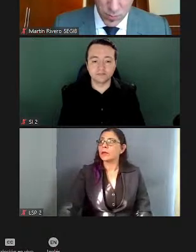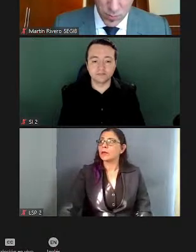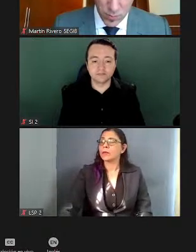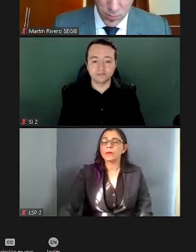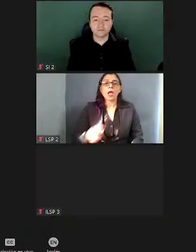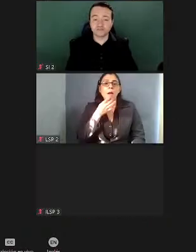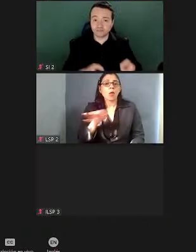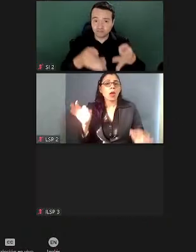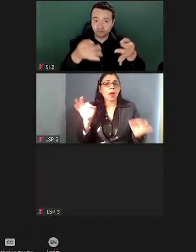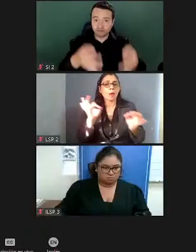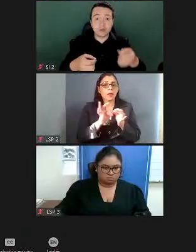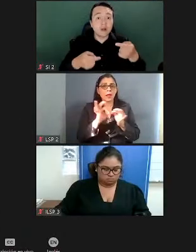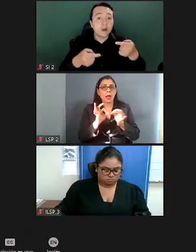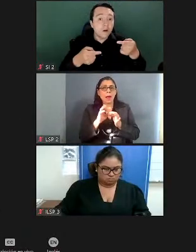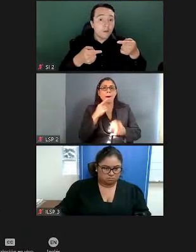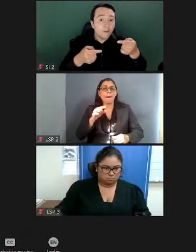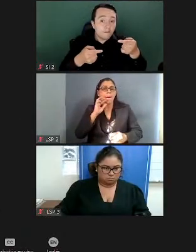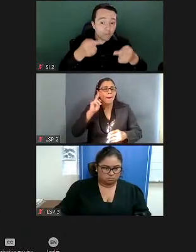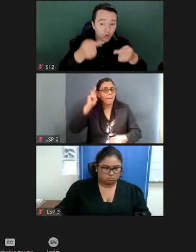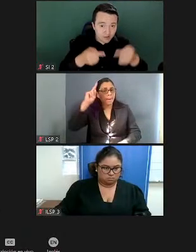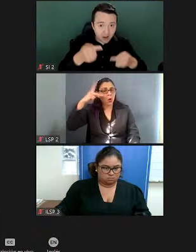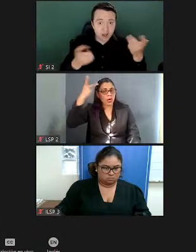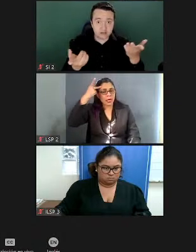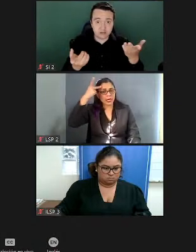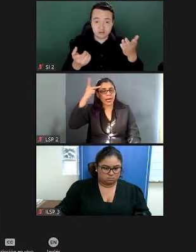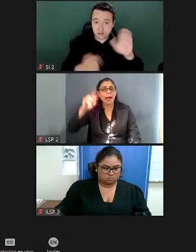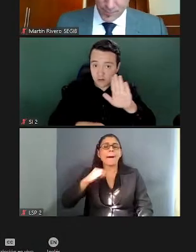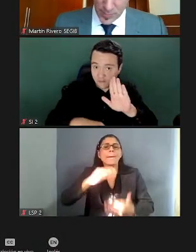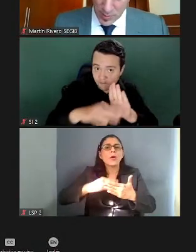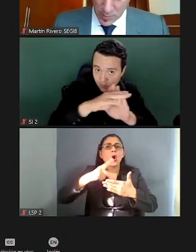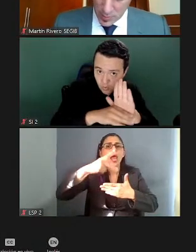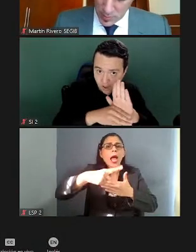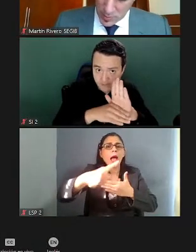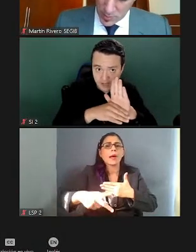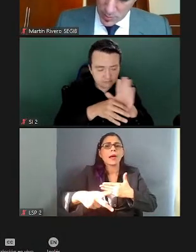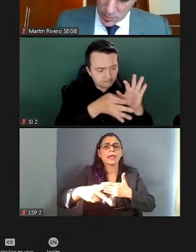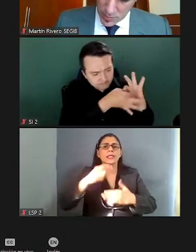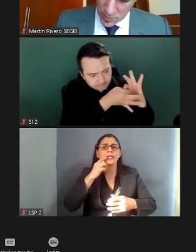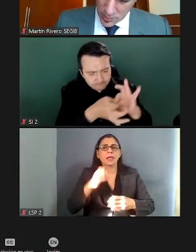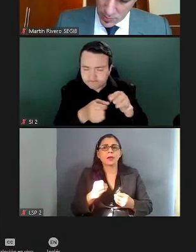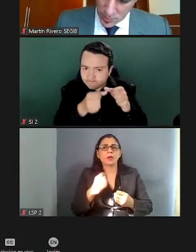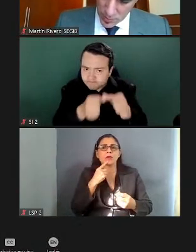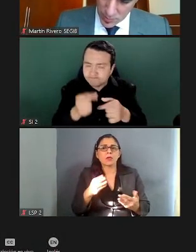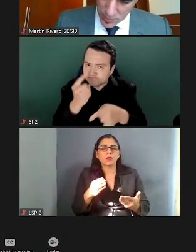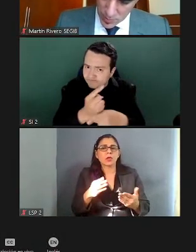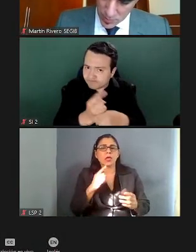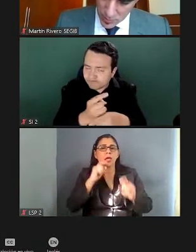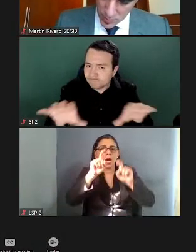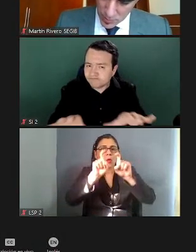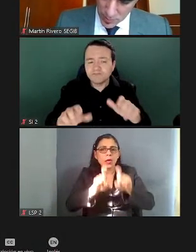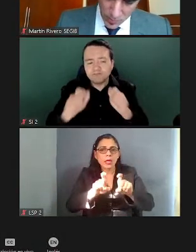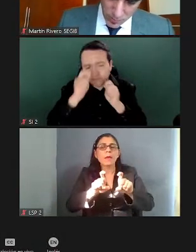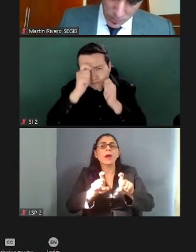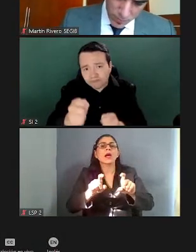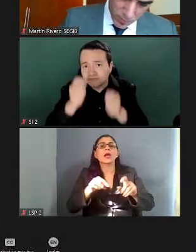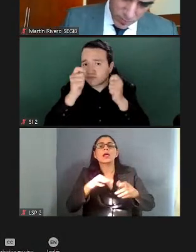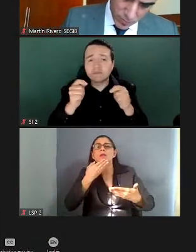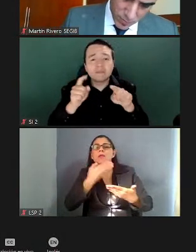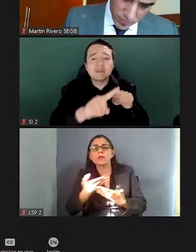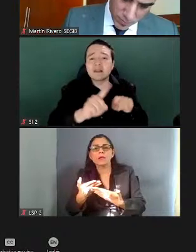implementing policies and programs that recognize the communicative diversity